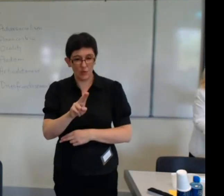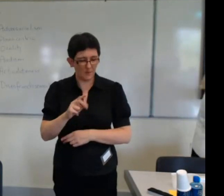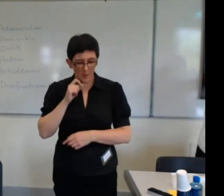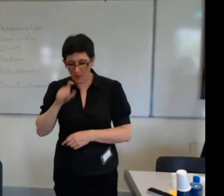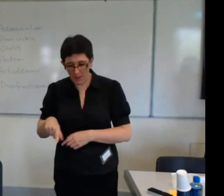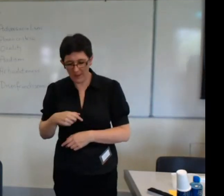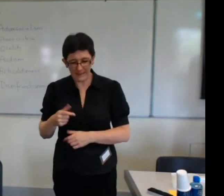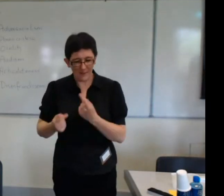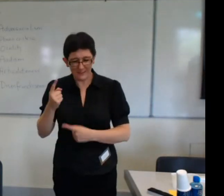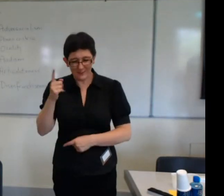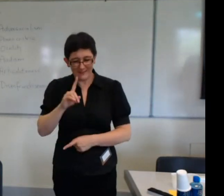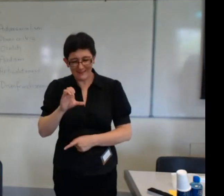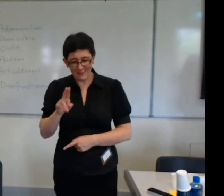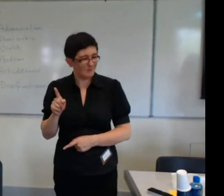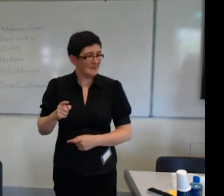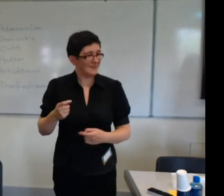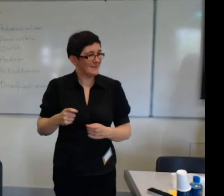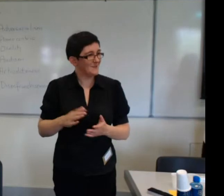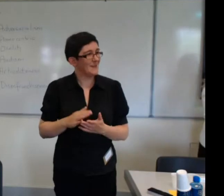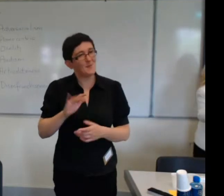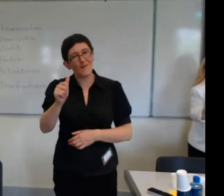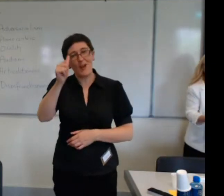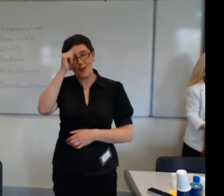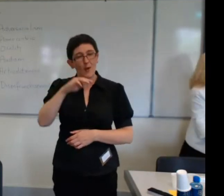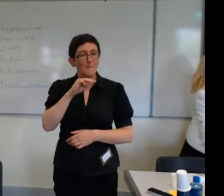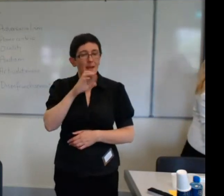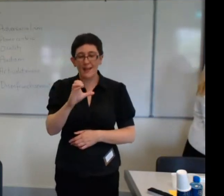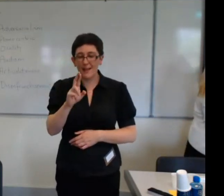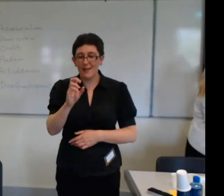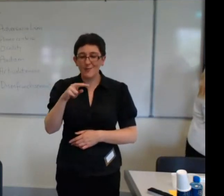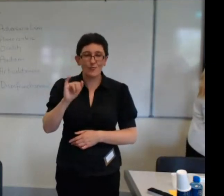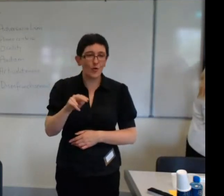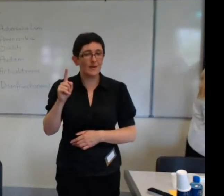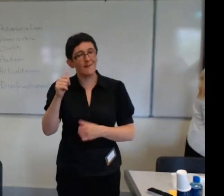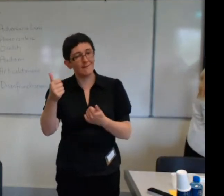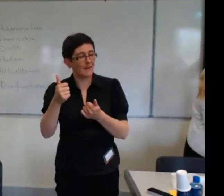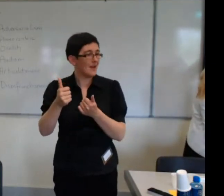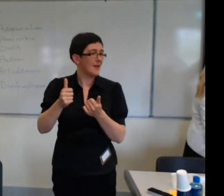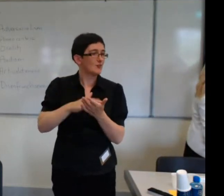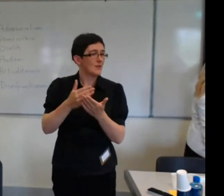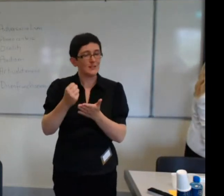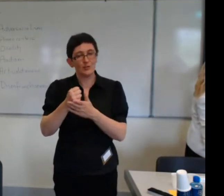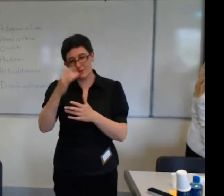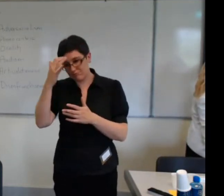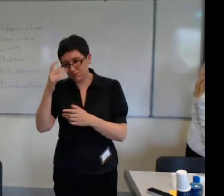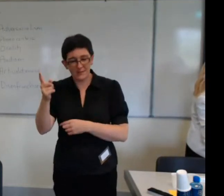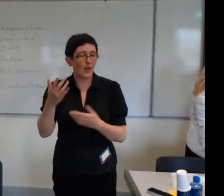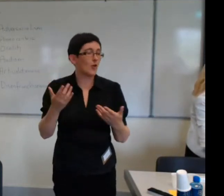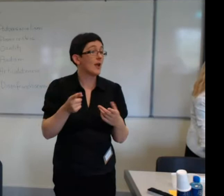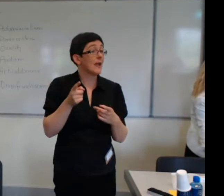competition. Very, very well known. Michael Cronin is a wonderful translation studies scholar. And he talks about bridging the